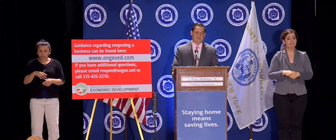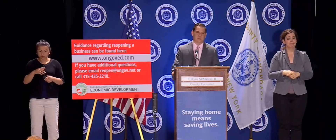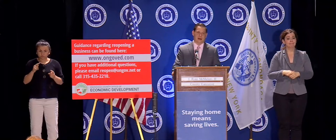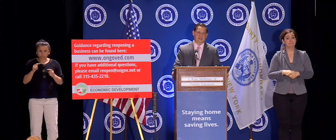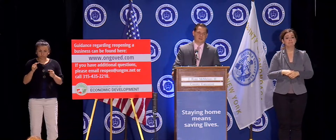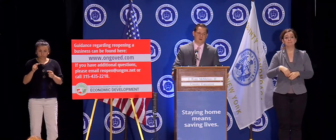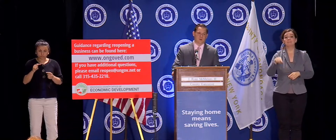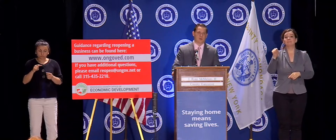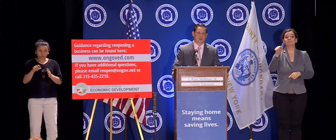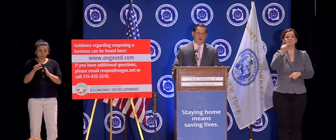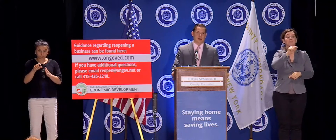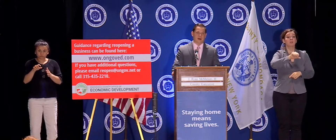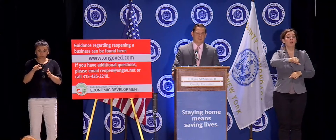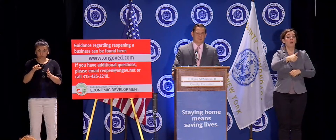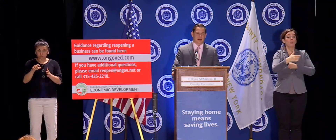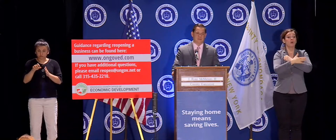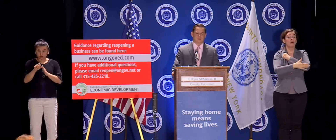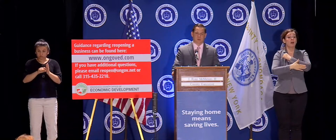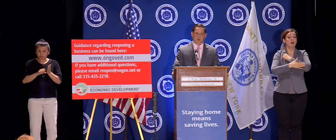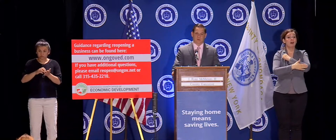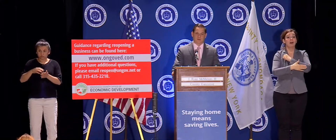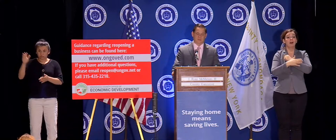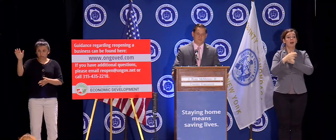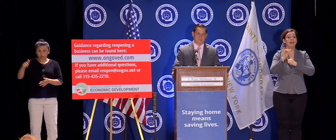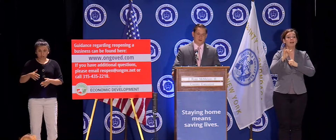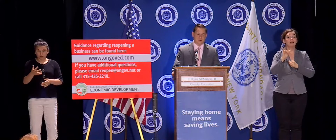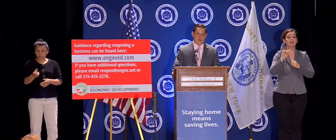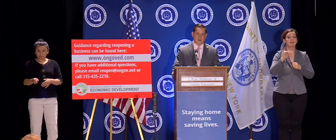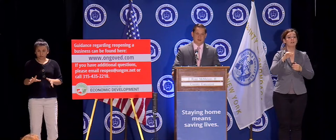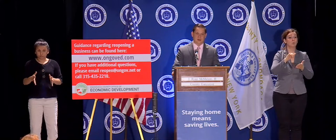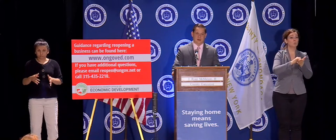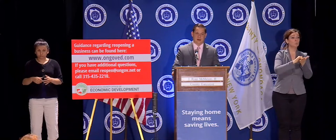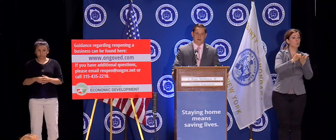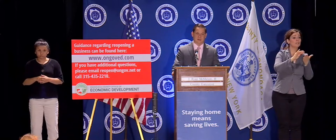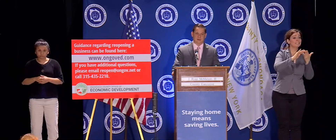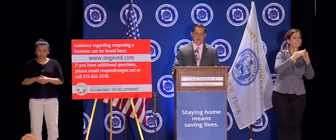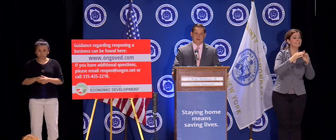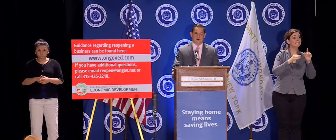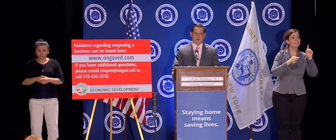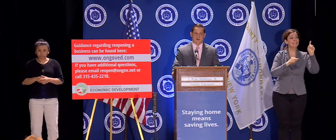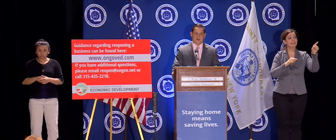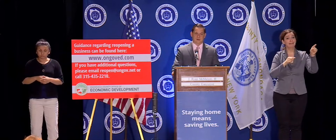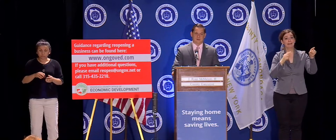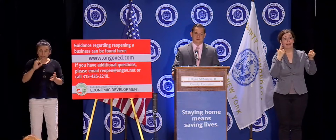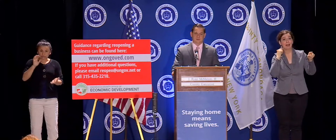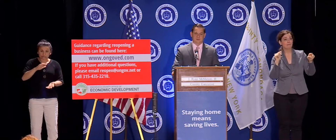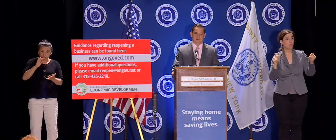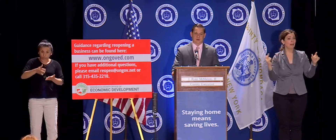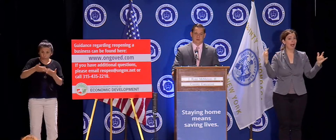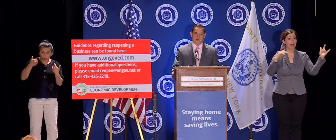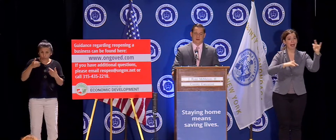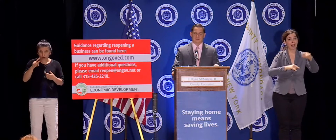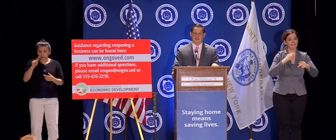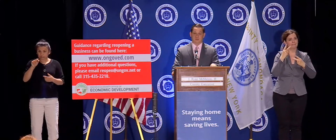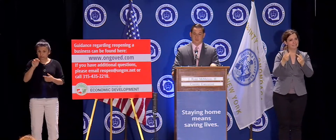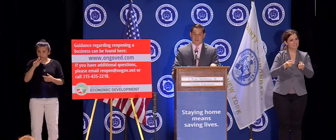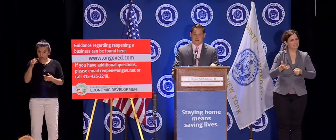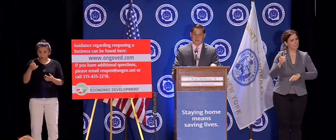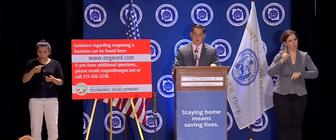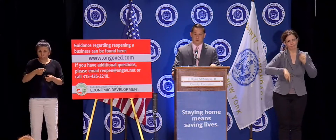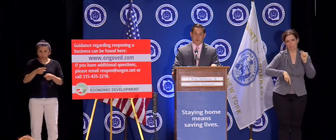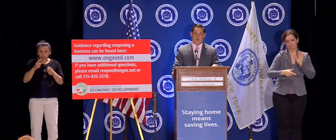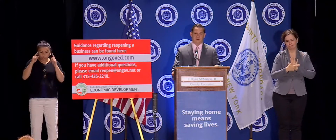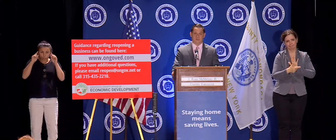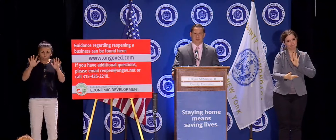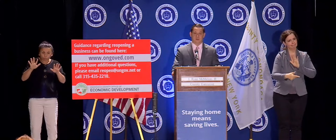experienced hotspots. So I'm supportive of it, and I think I know County Executive